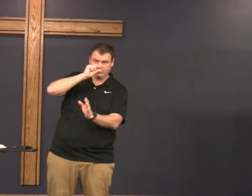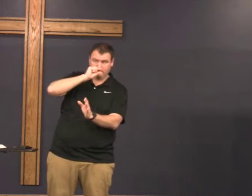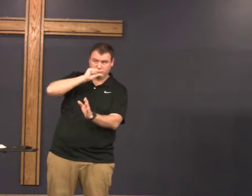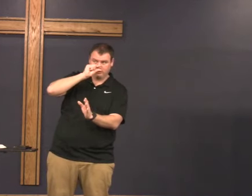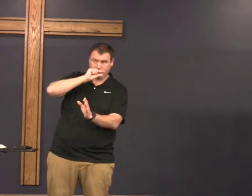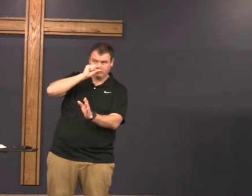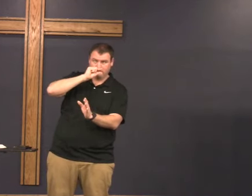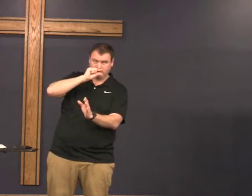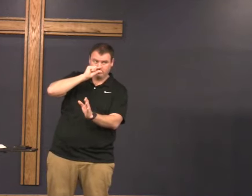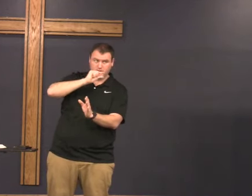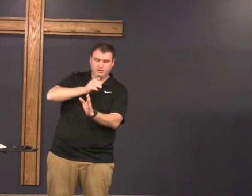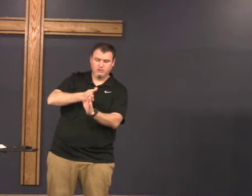Greek visions.